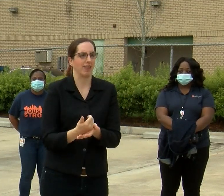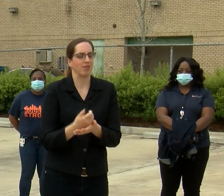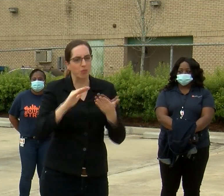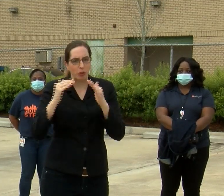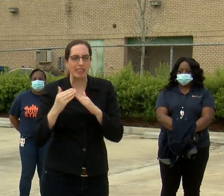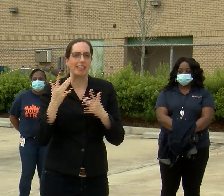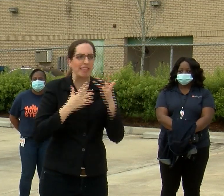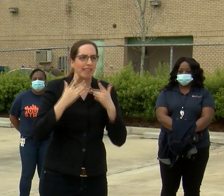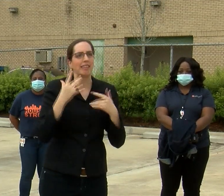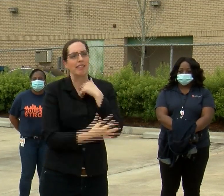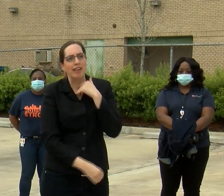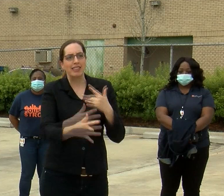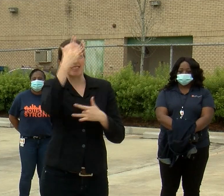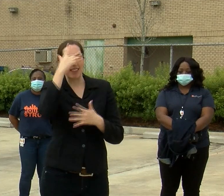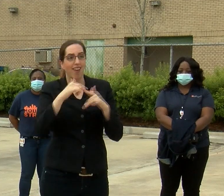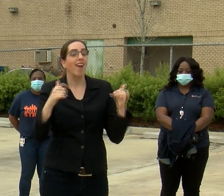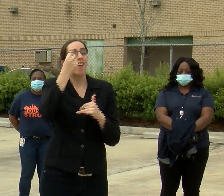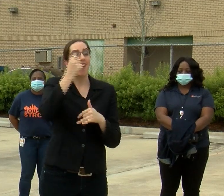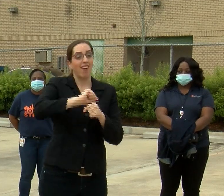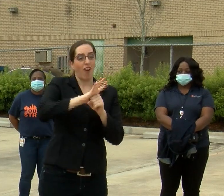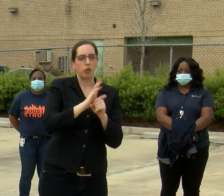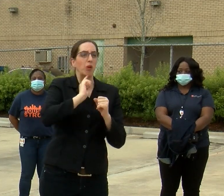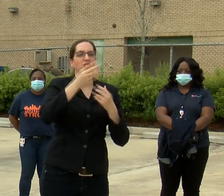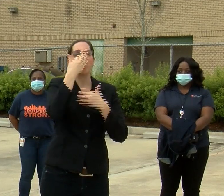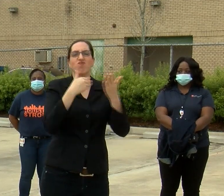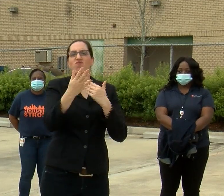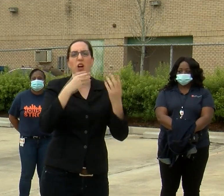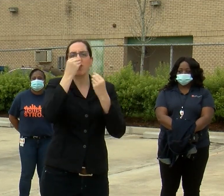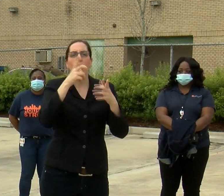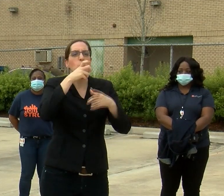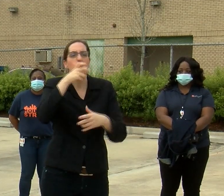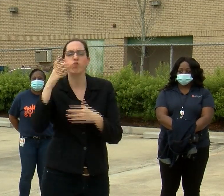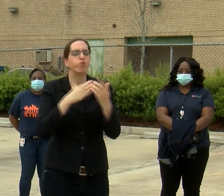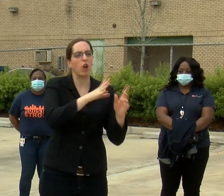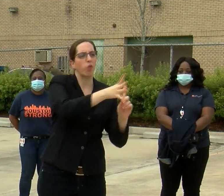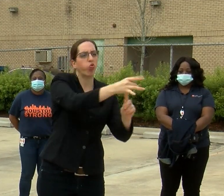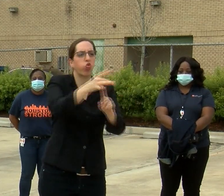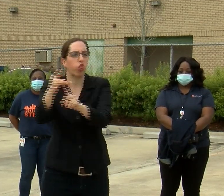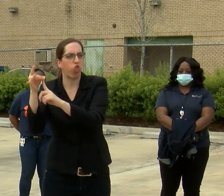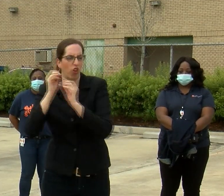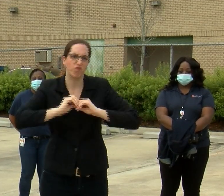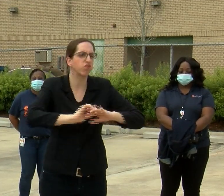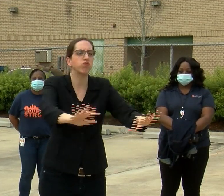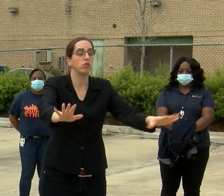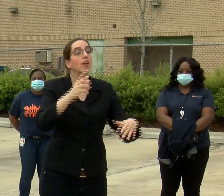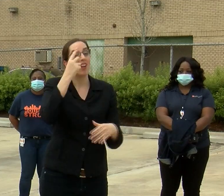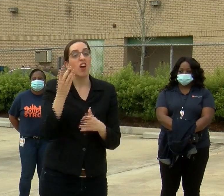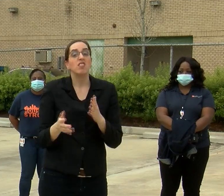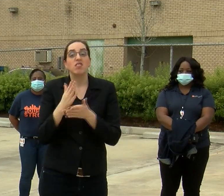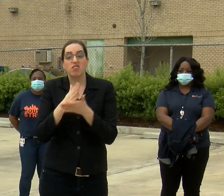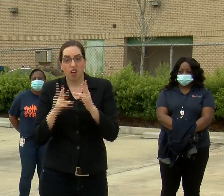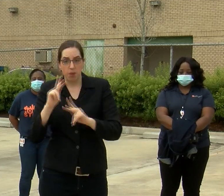that COVID-19 is an equal opportunity virus. We know that there are certain people that will experience more